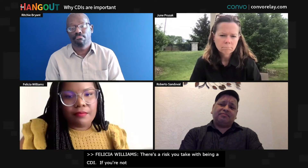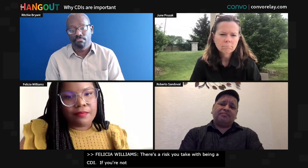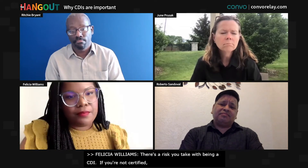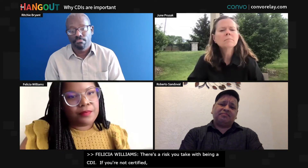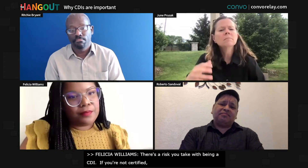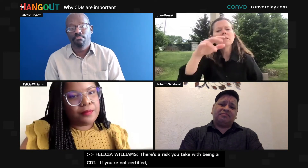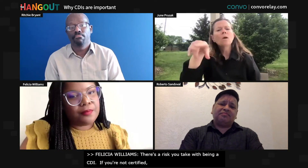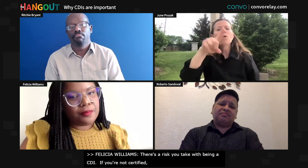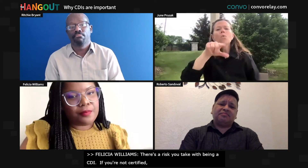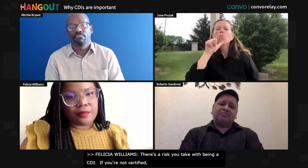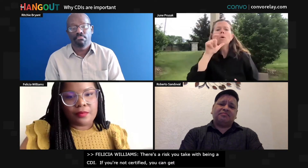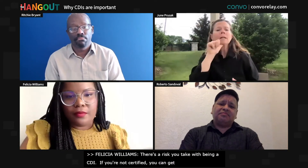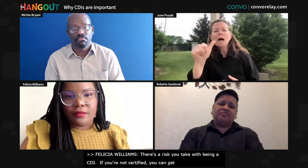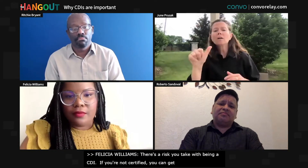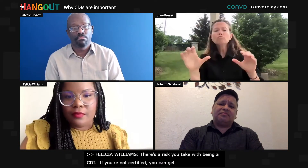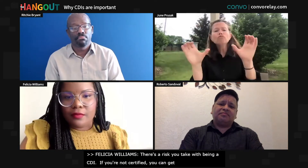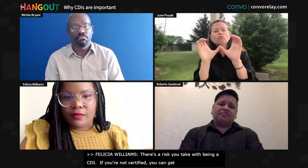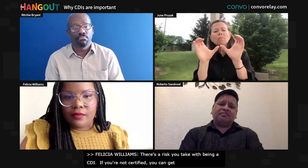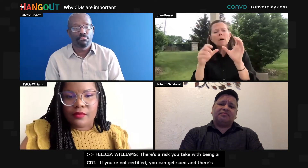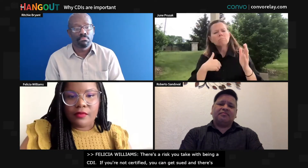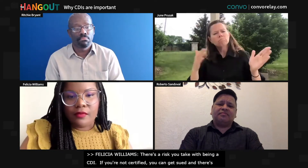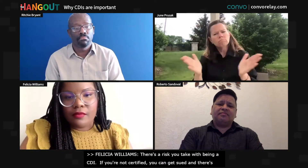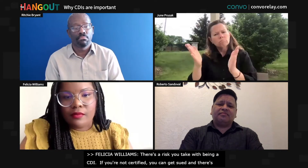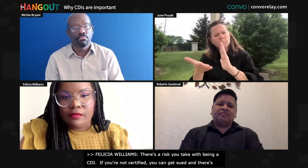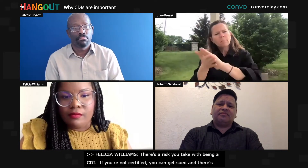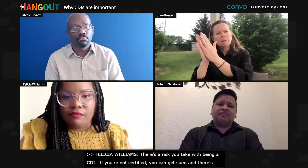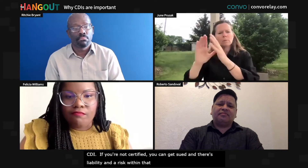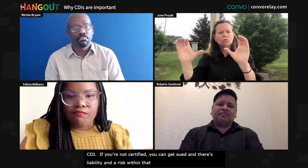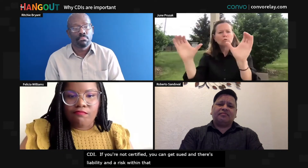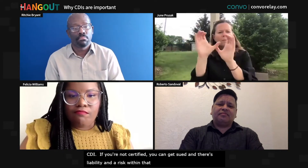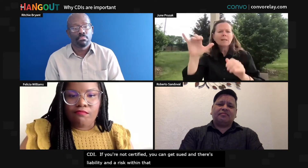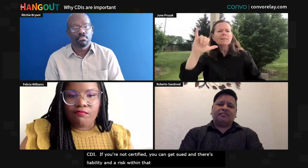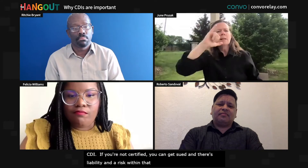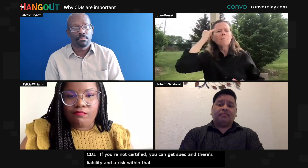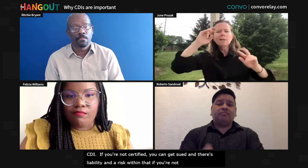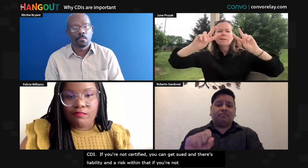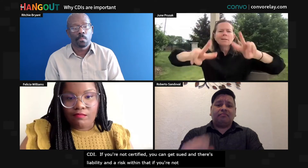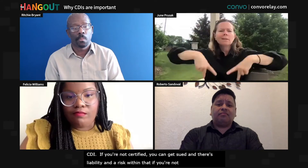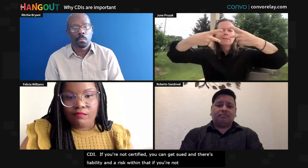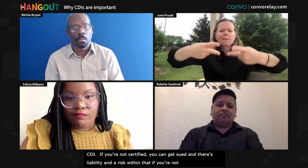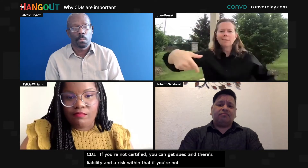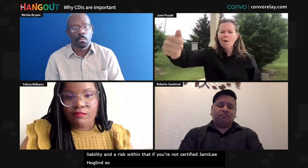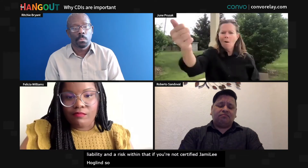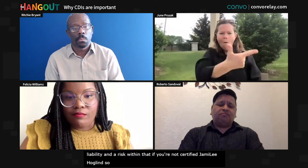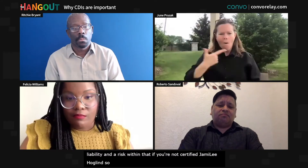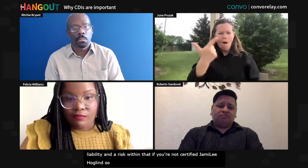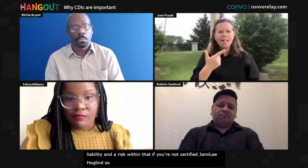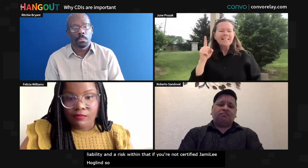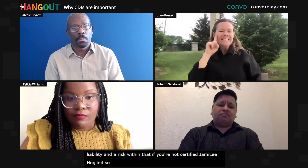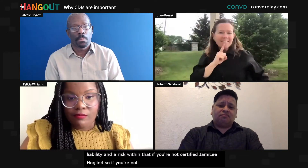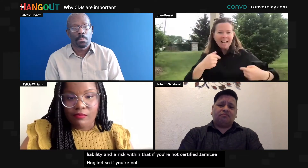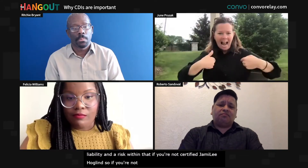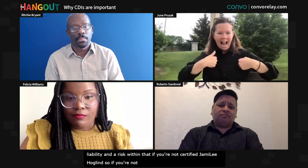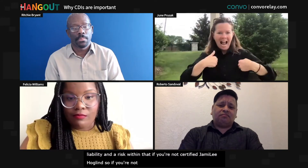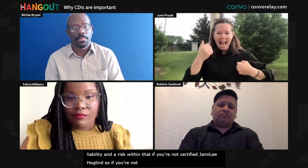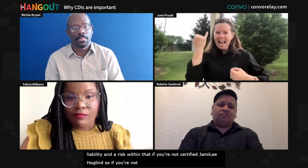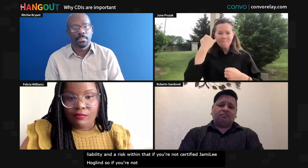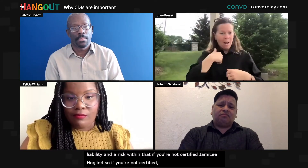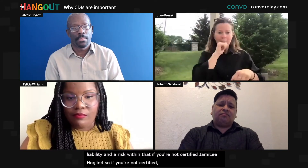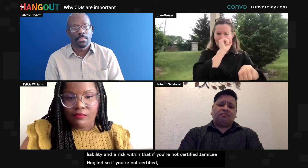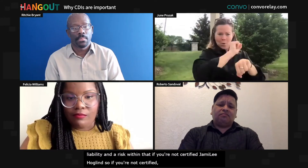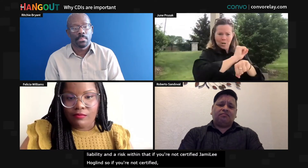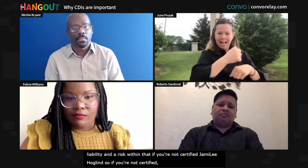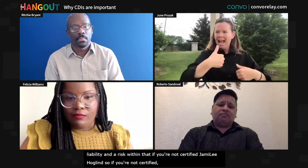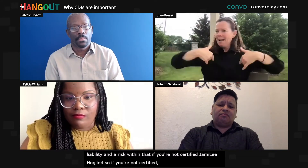a risk that's within that, right? If you're not certified. June here. So if you're not certified, I do encourage you to do that. I mean,